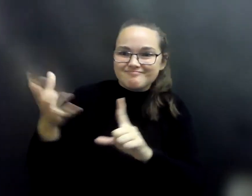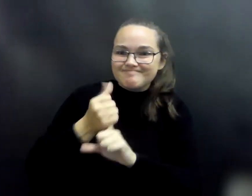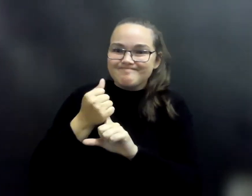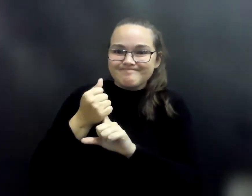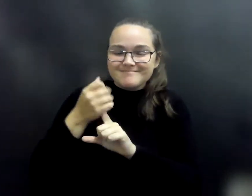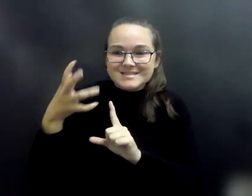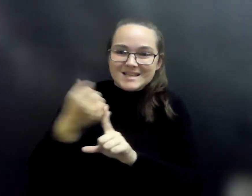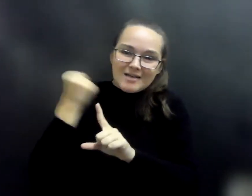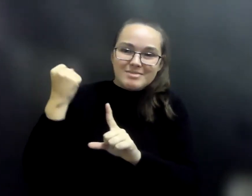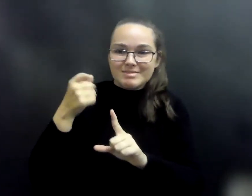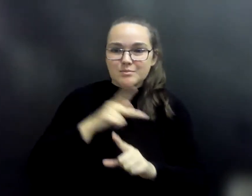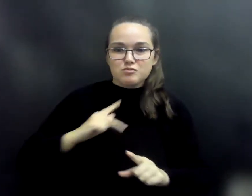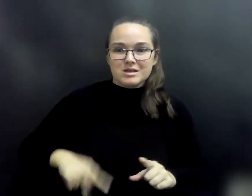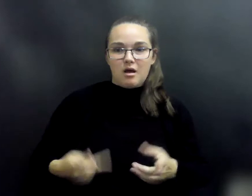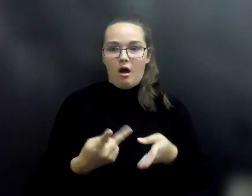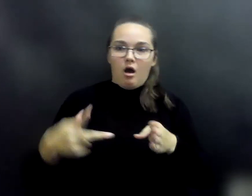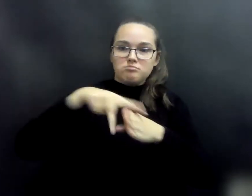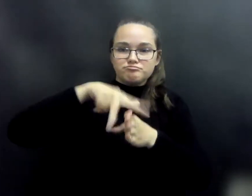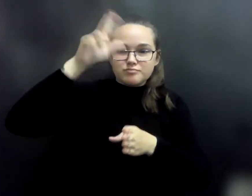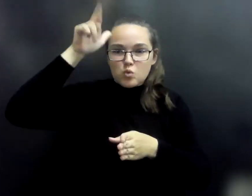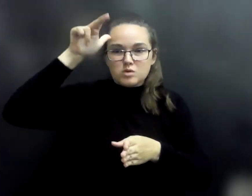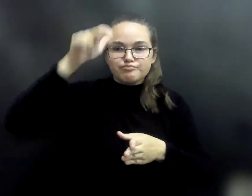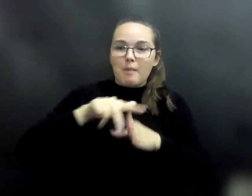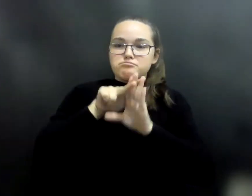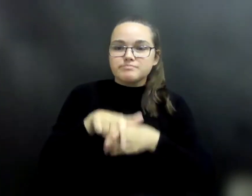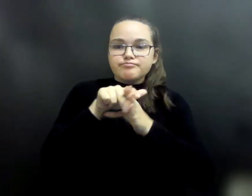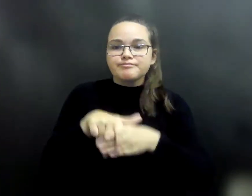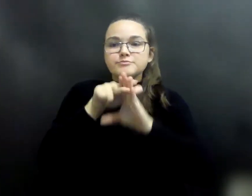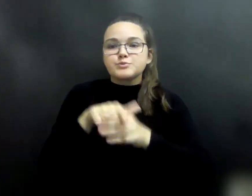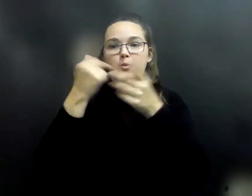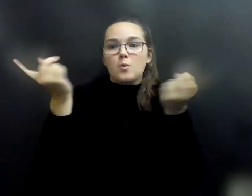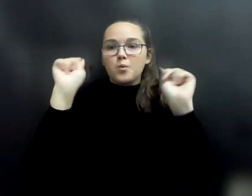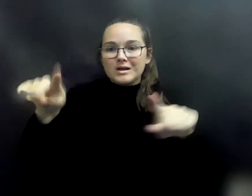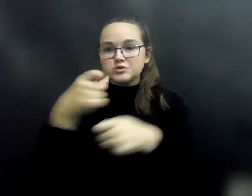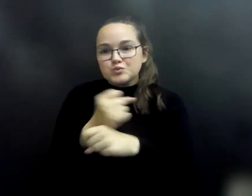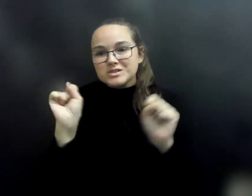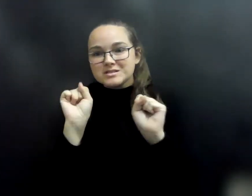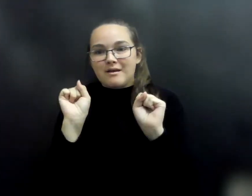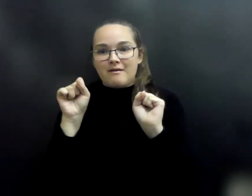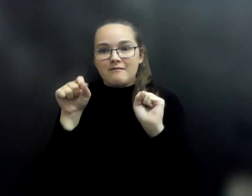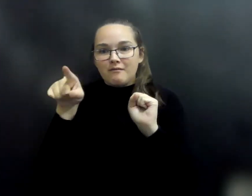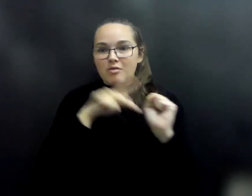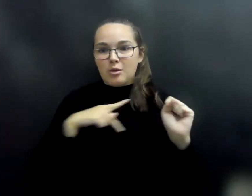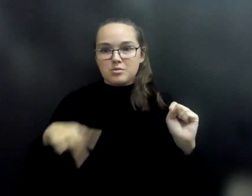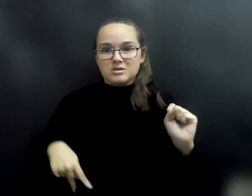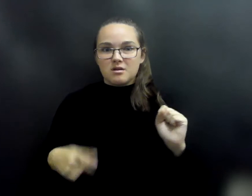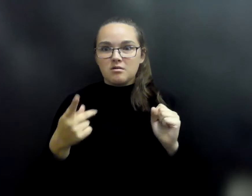mounted his horse and set off to save her. However, the prince quickly became lost in a dark,